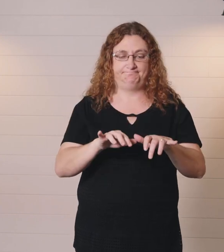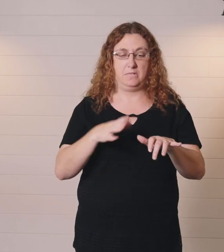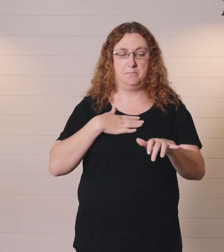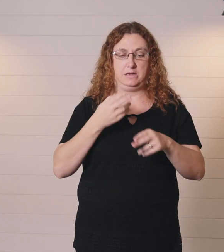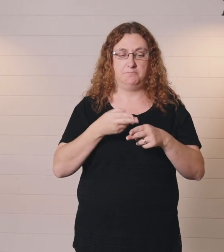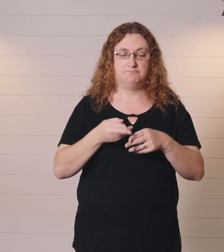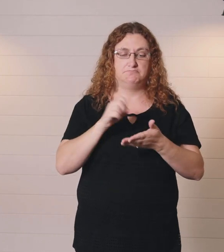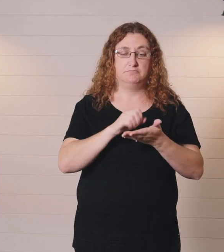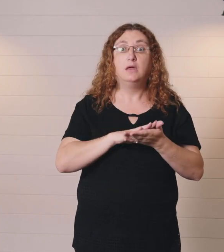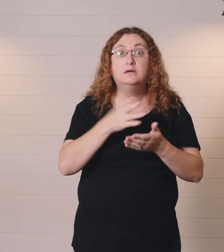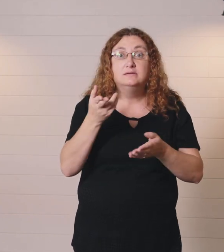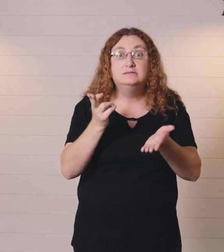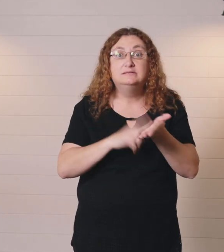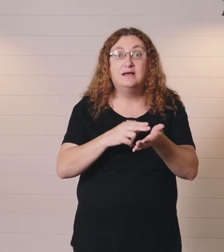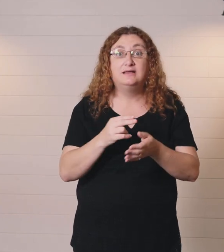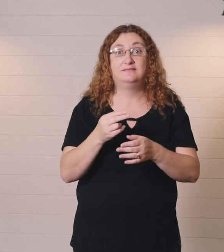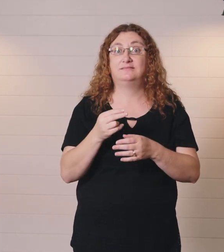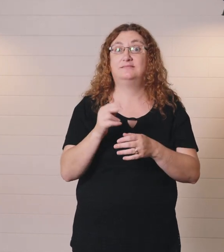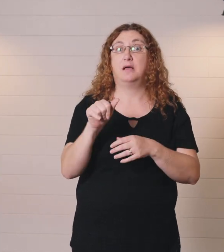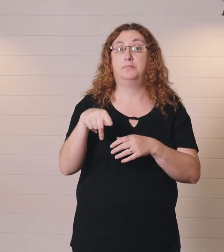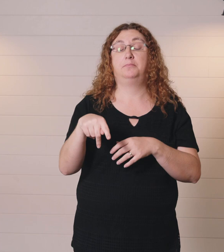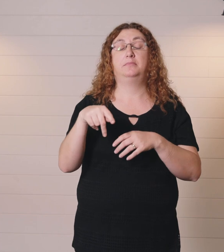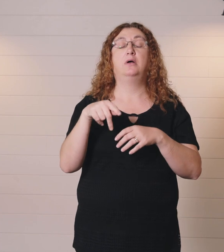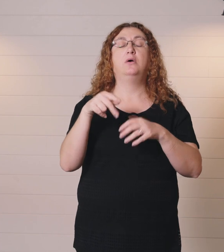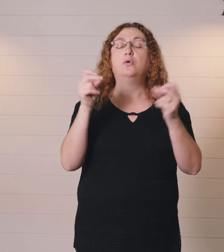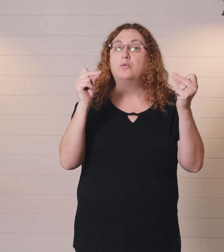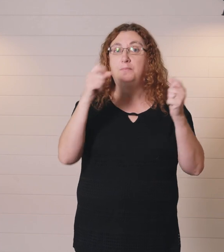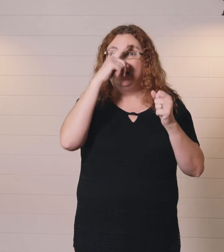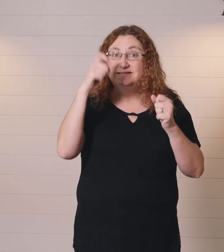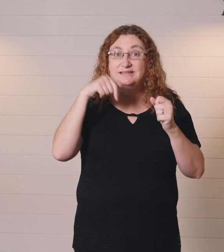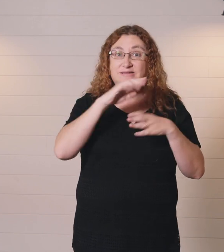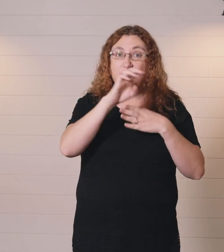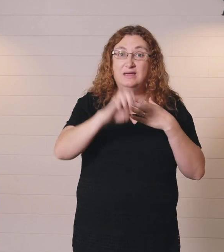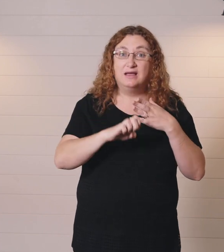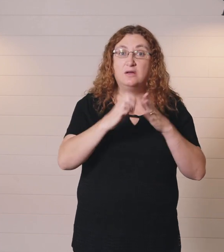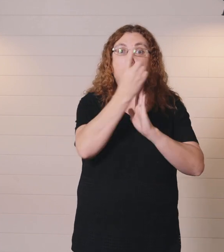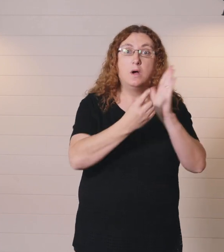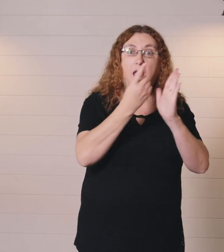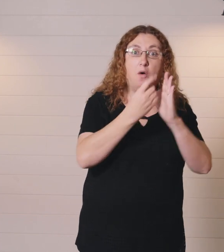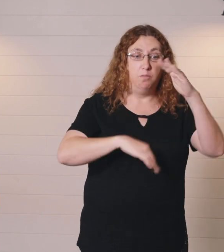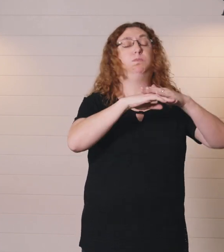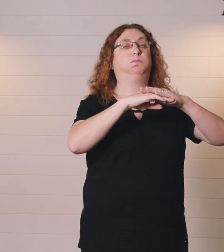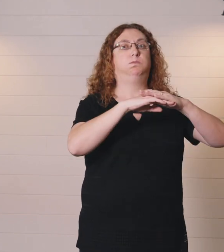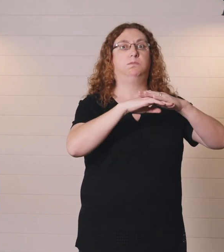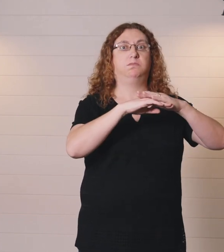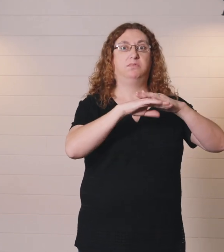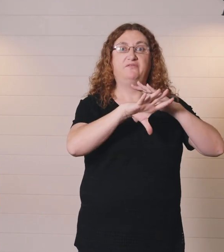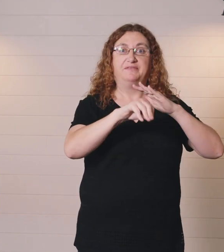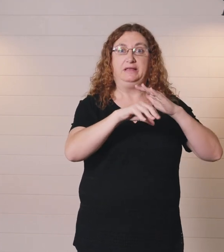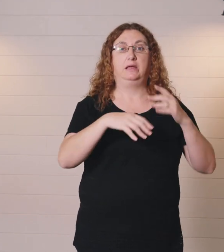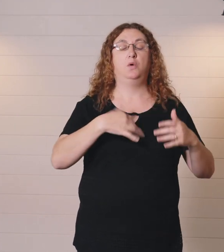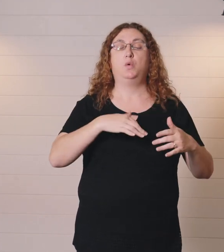weekend. Make sure you sign up quickly because this weekend filled up in just over an hour. But we're so excited for